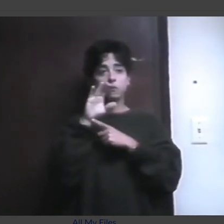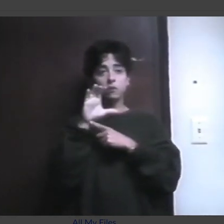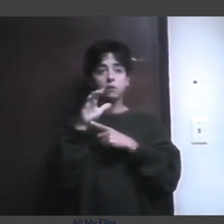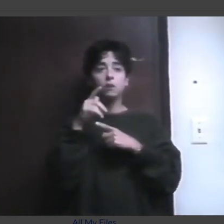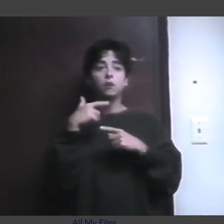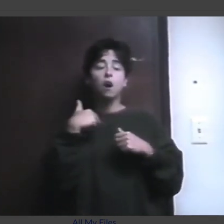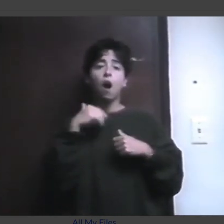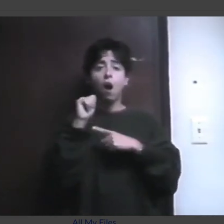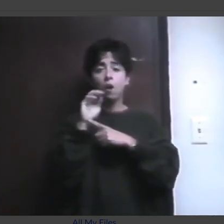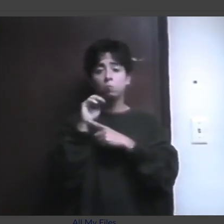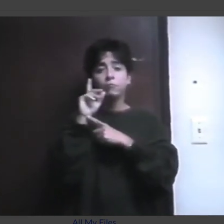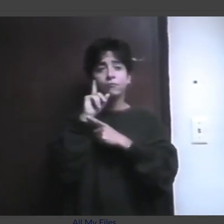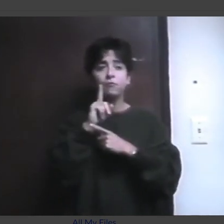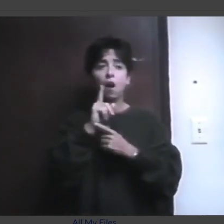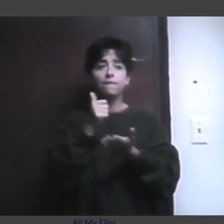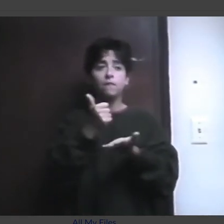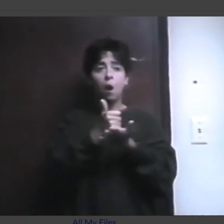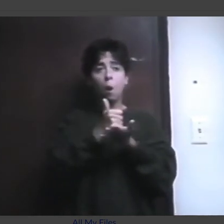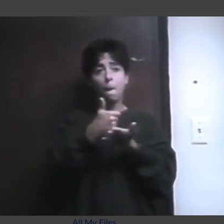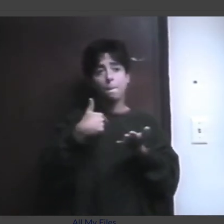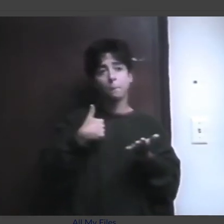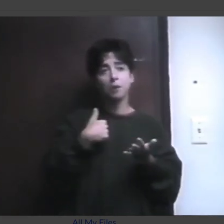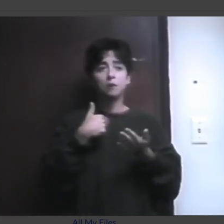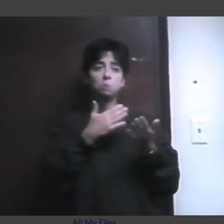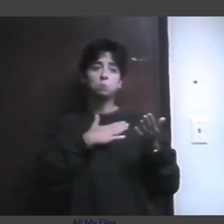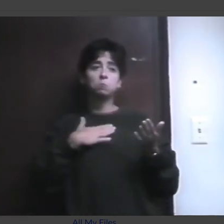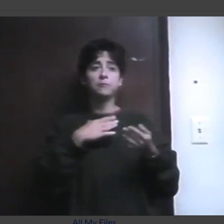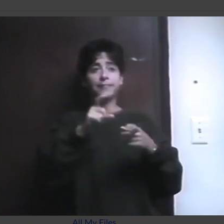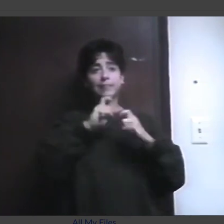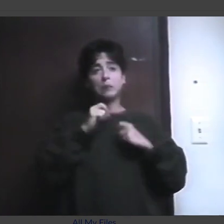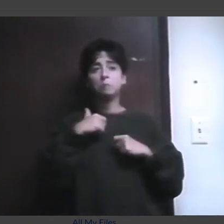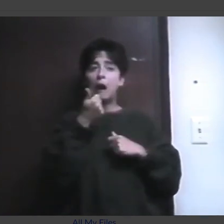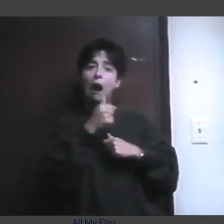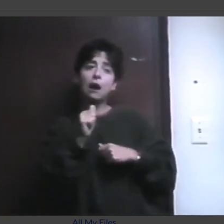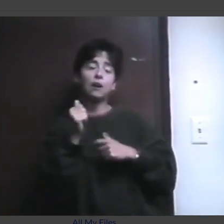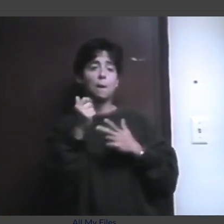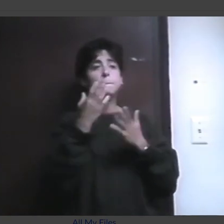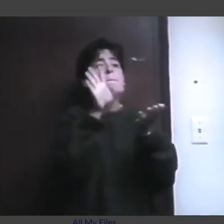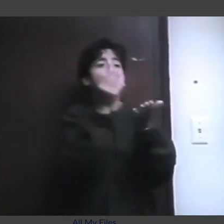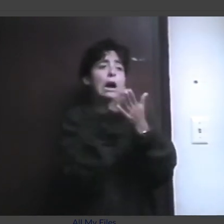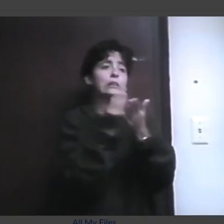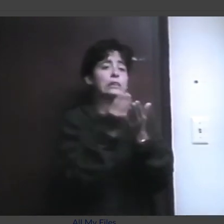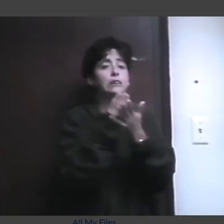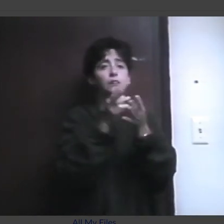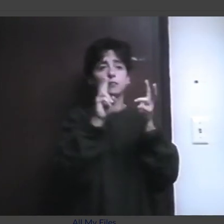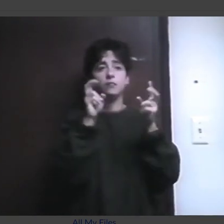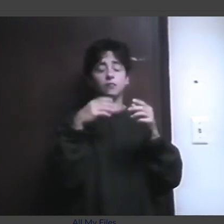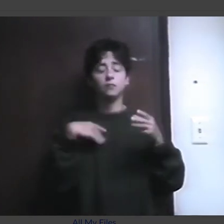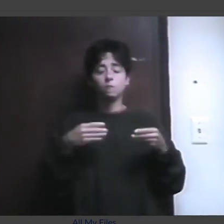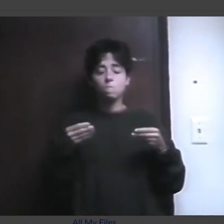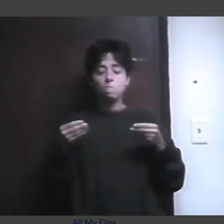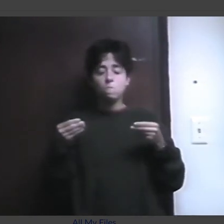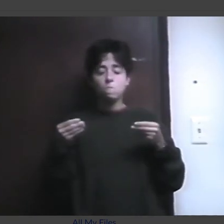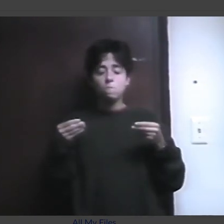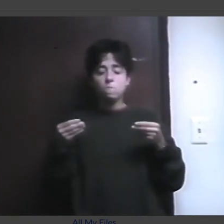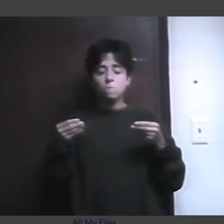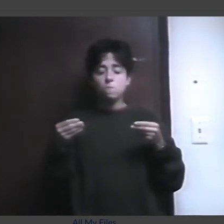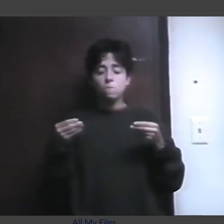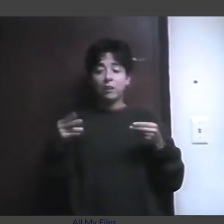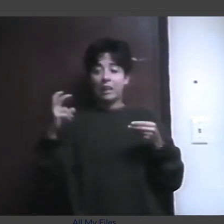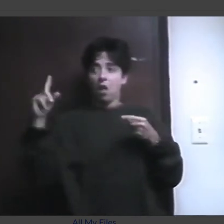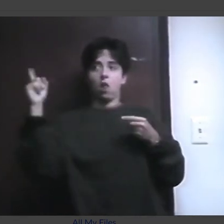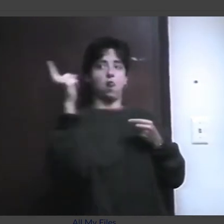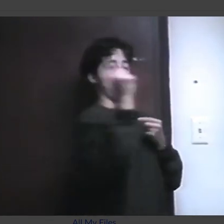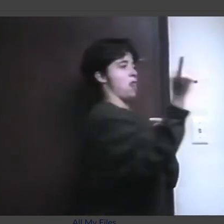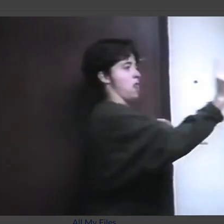I made direct eye contact with him and rolled my eyes. I knew I didn't like him. Once he approached me, he gave me a